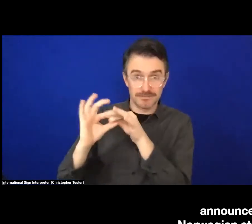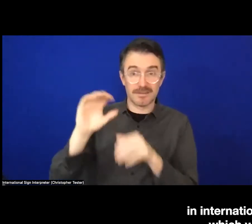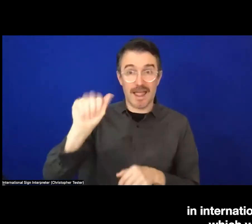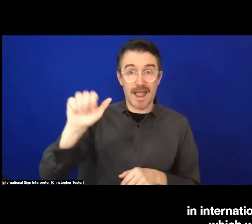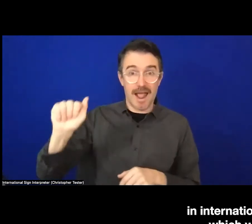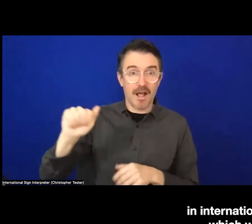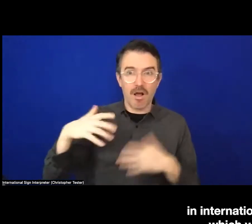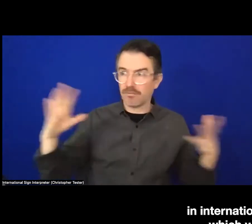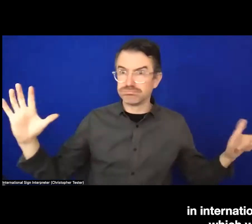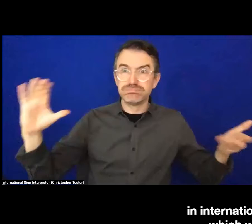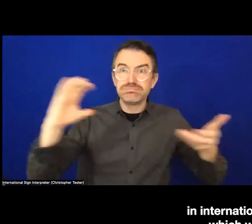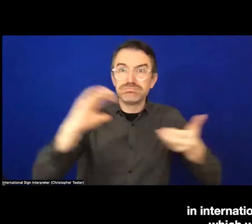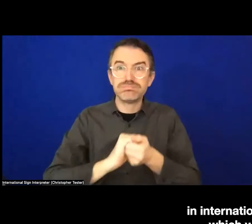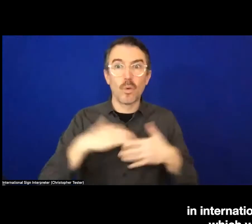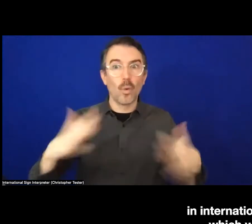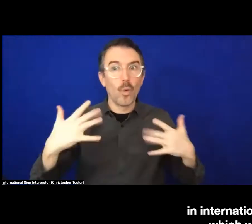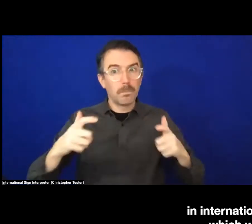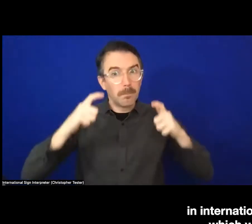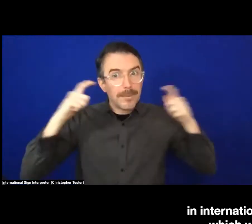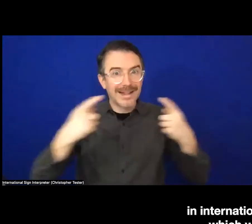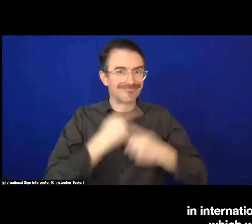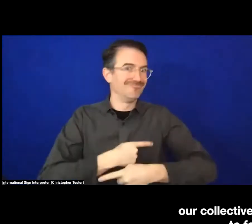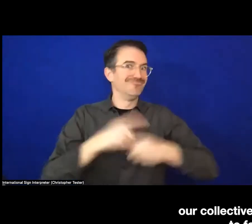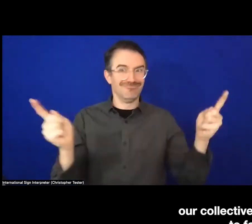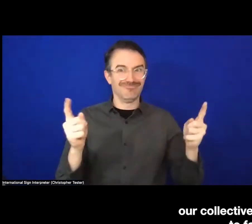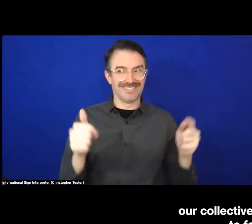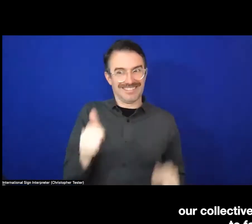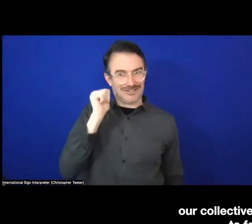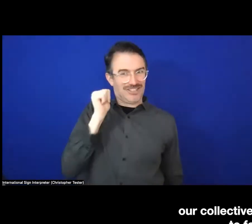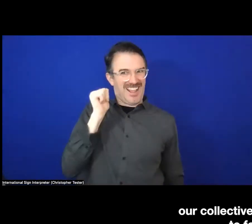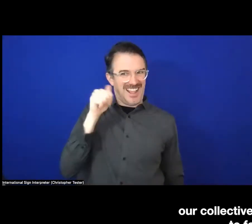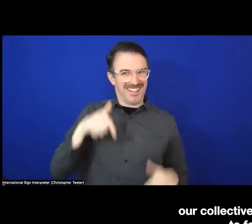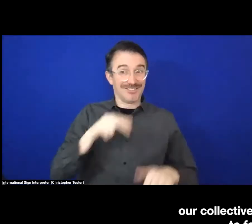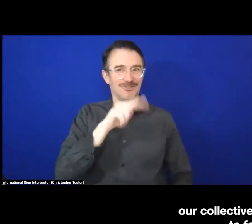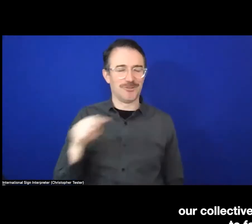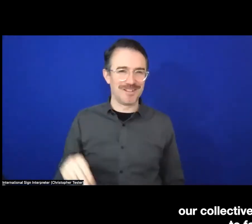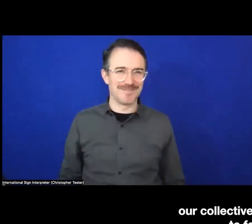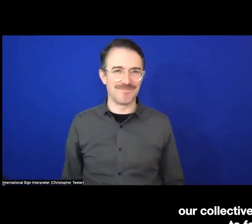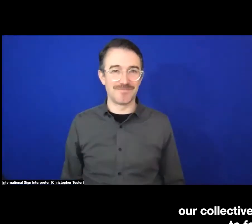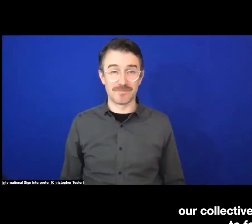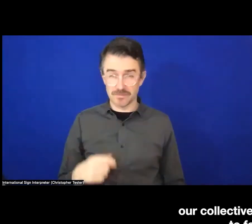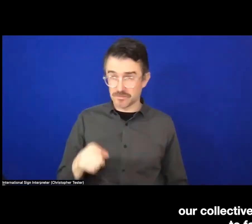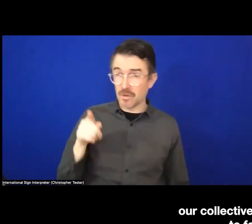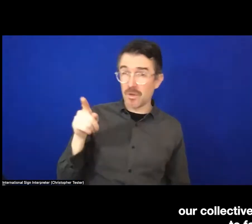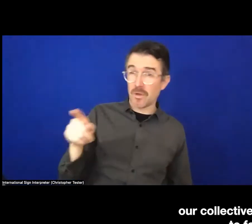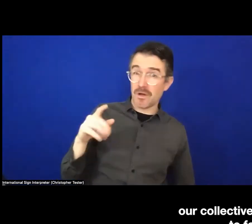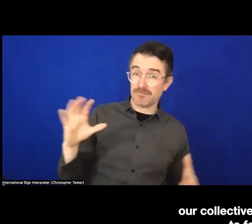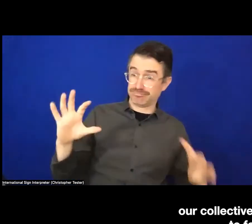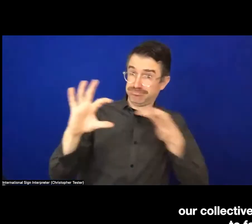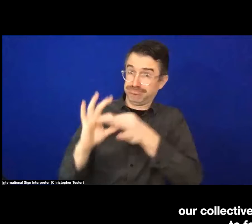strategy for disability in international development, which will strengthen our collective efforts in this